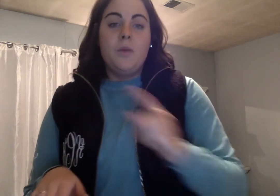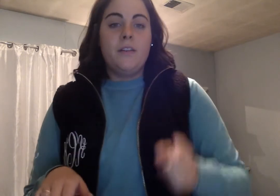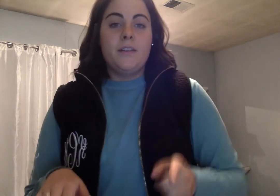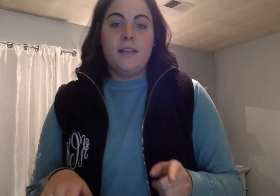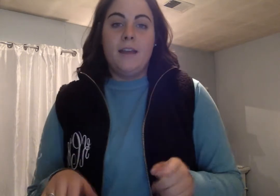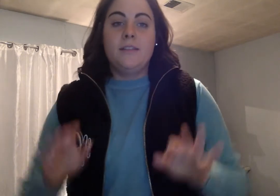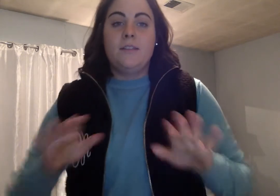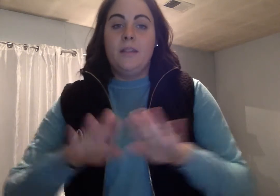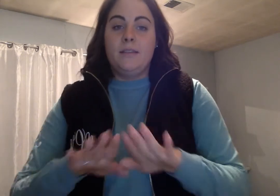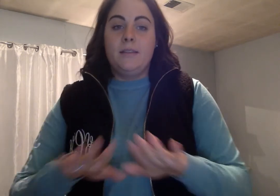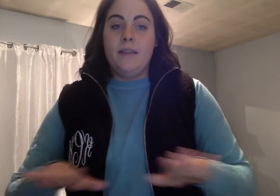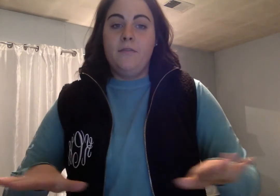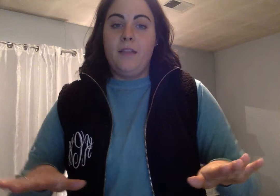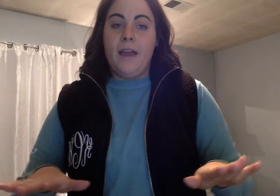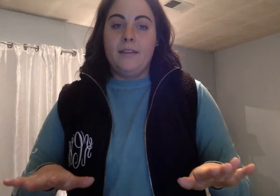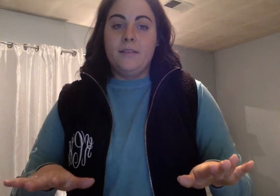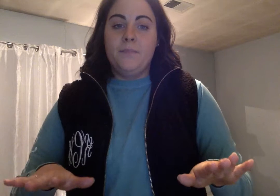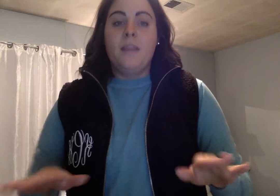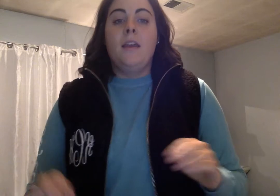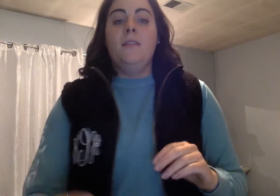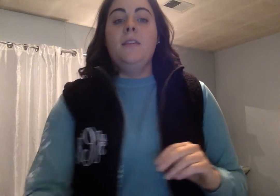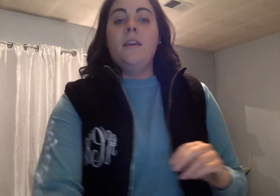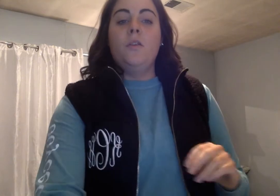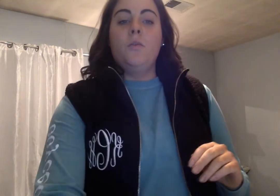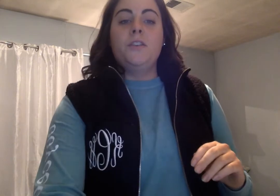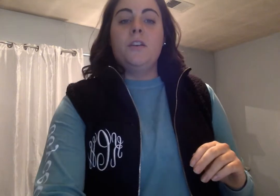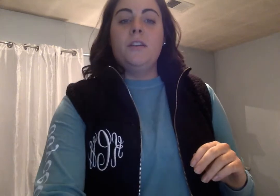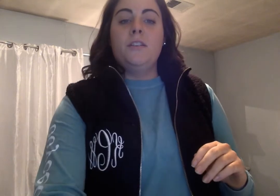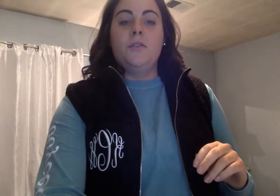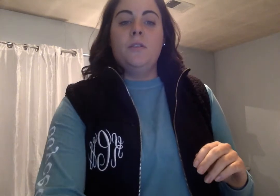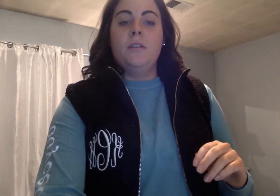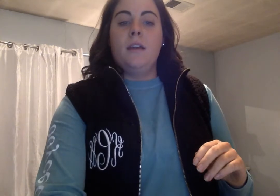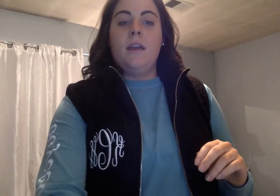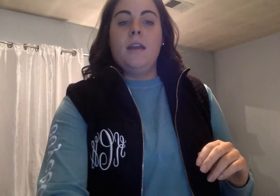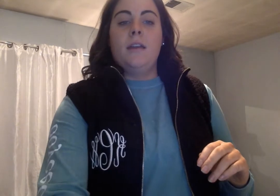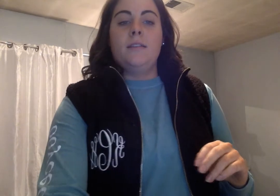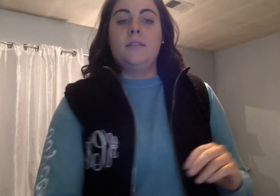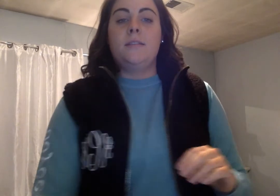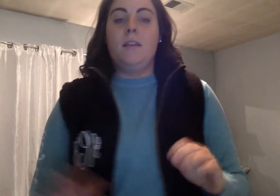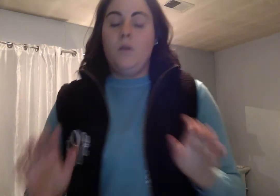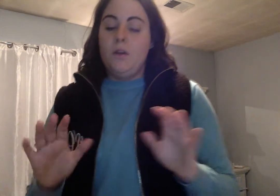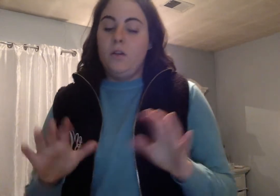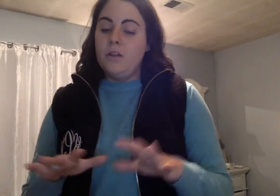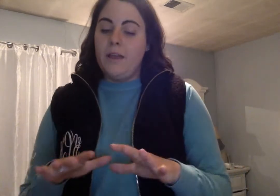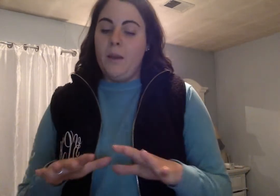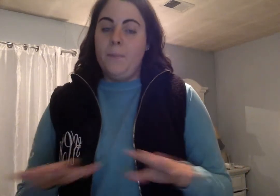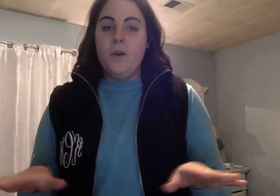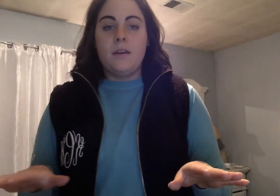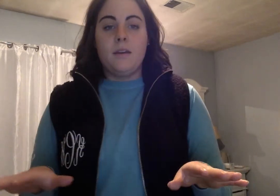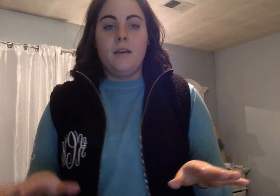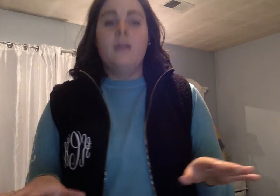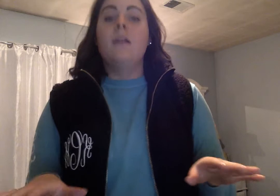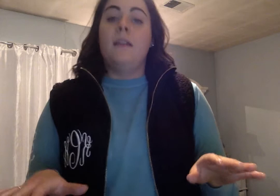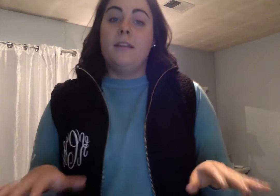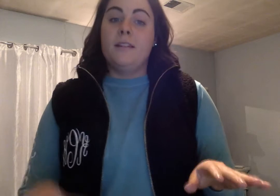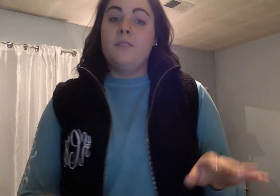other sides so that it's laid flat. And then what you're going to do is it'll look like a book, like that it's